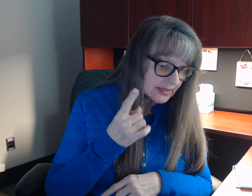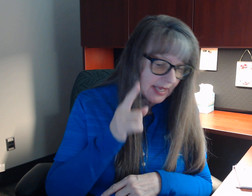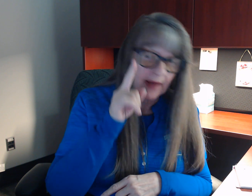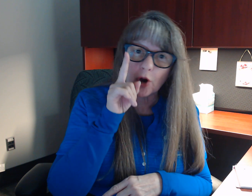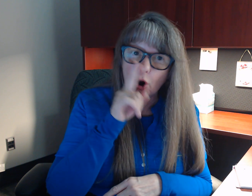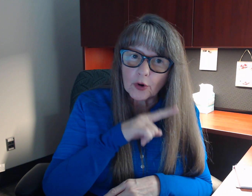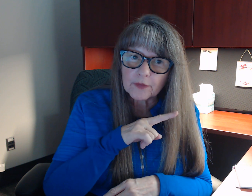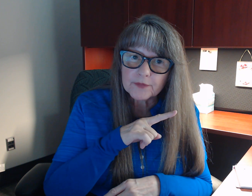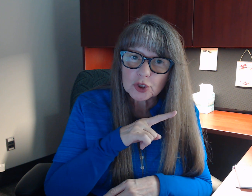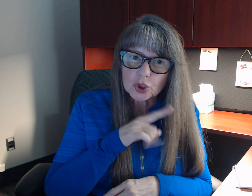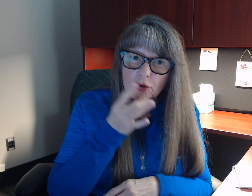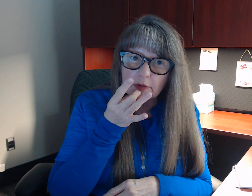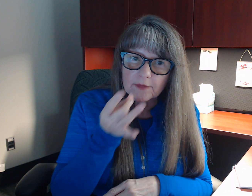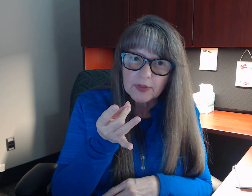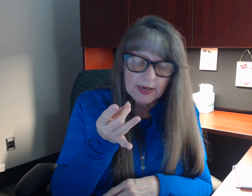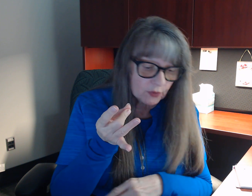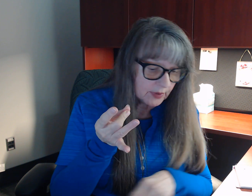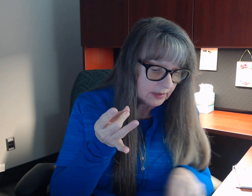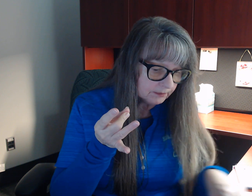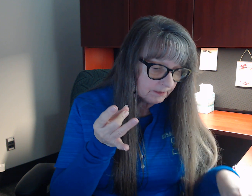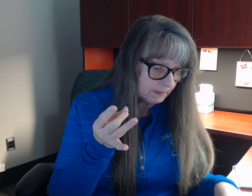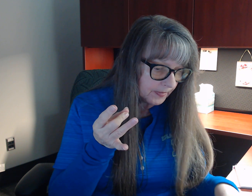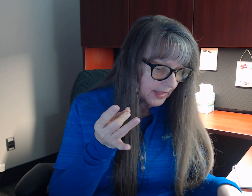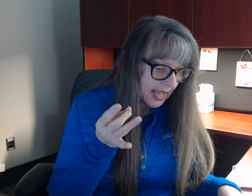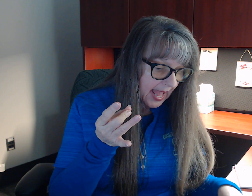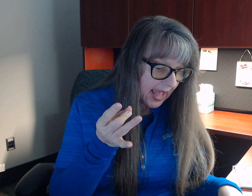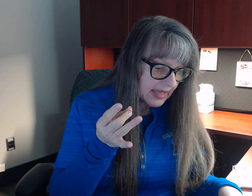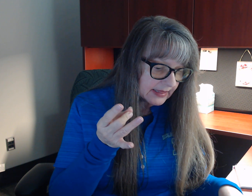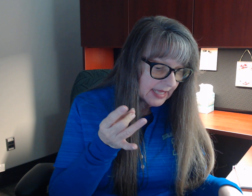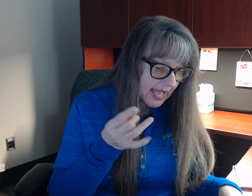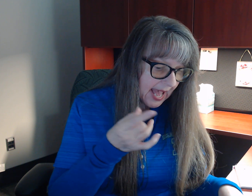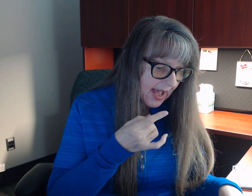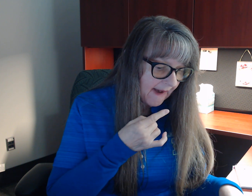have artificial flavoring and they have